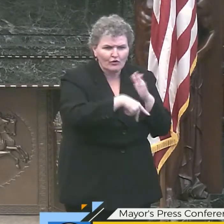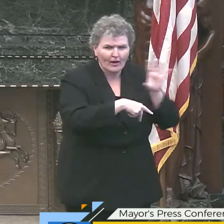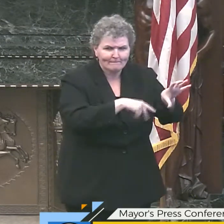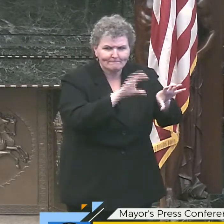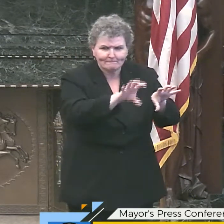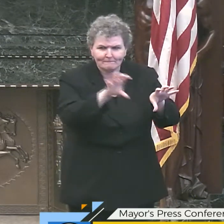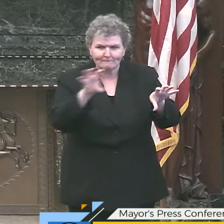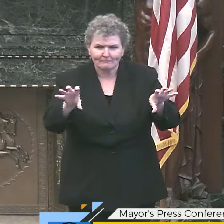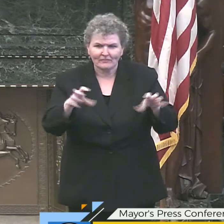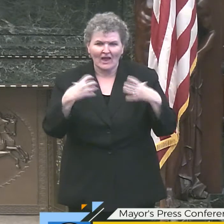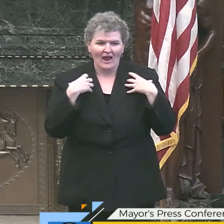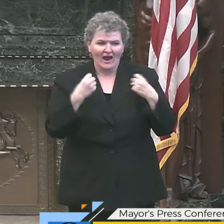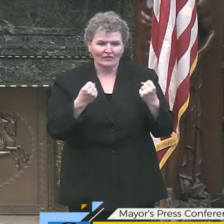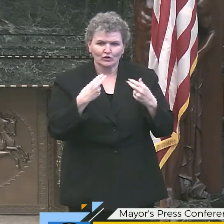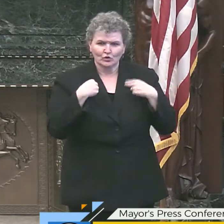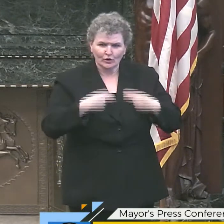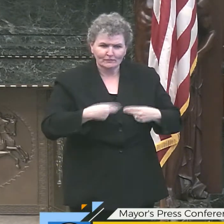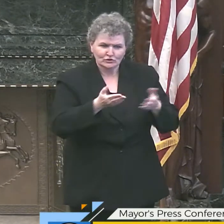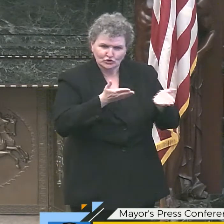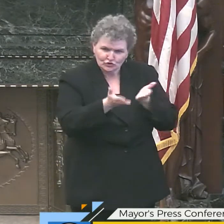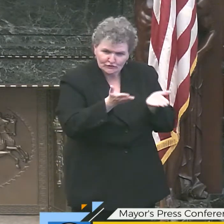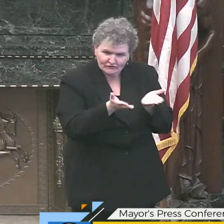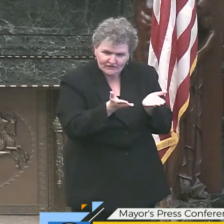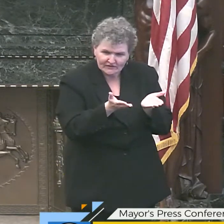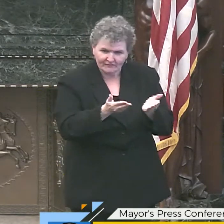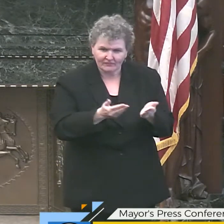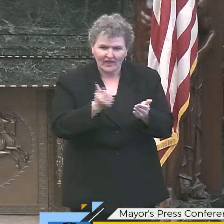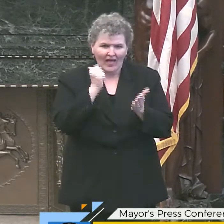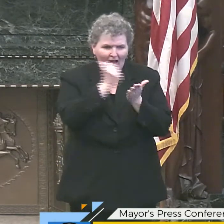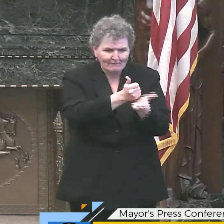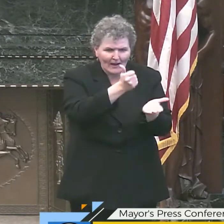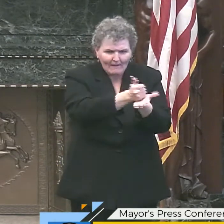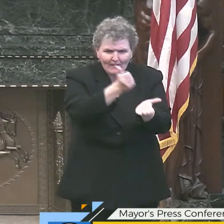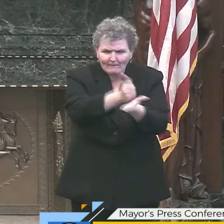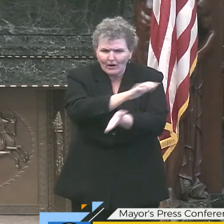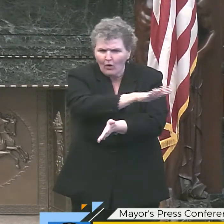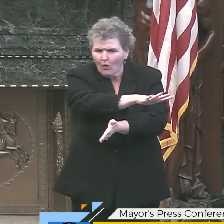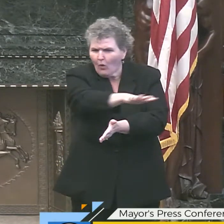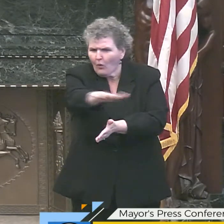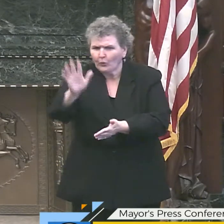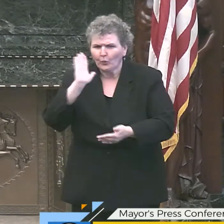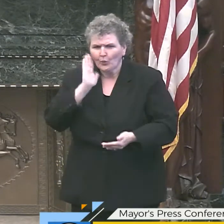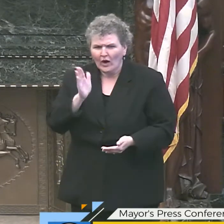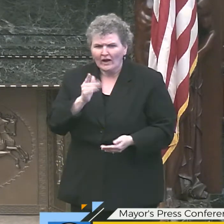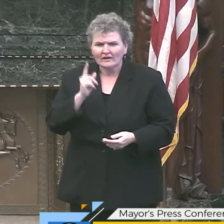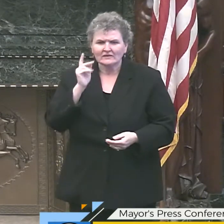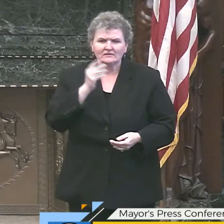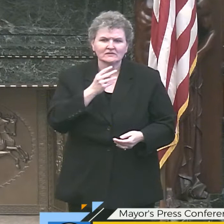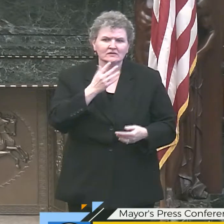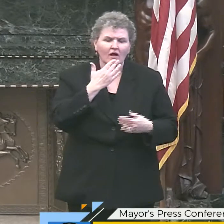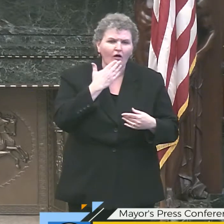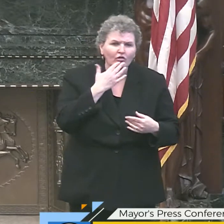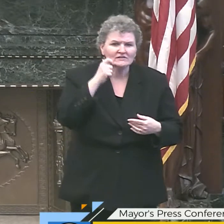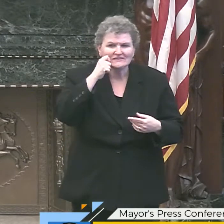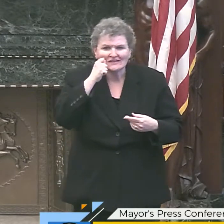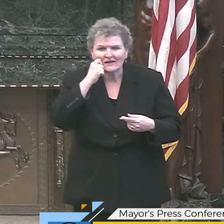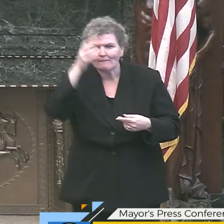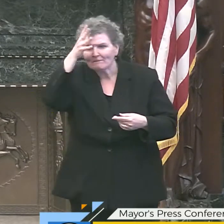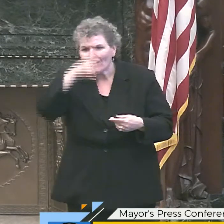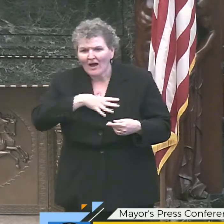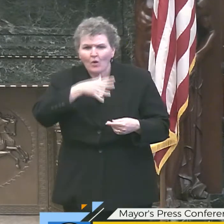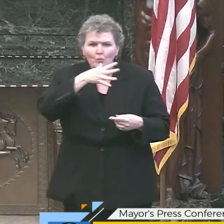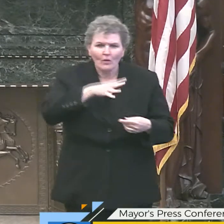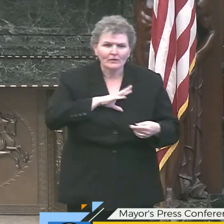health care services during COVID-19. That would apply to any discrimination on the basis of race, color, national